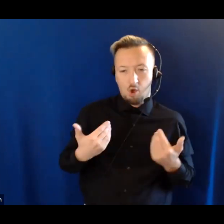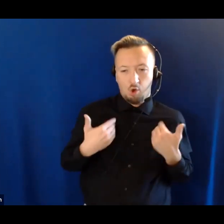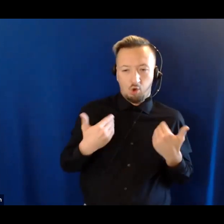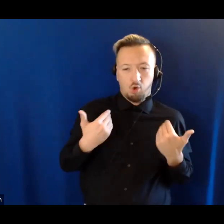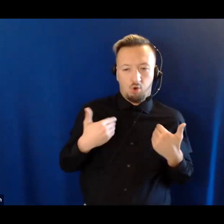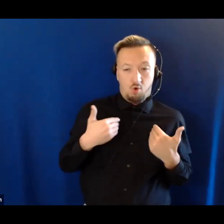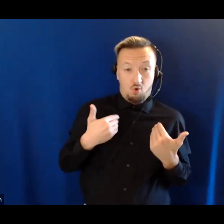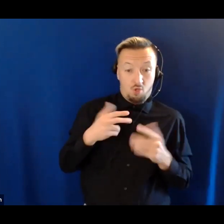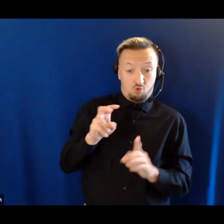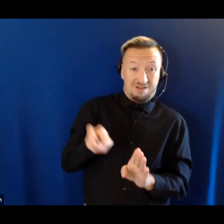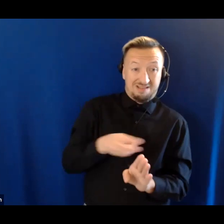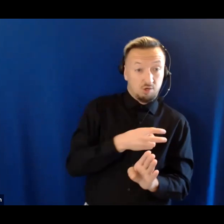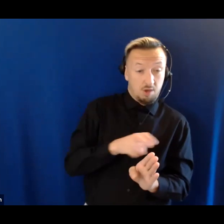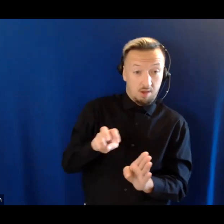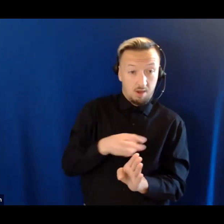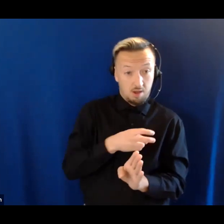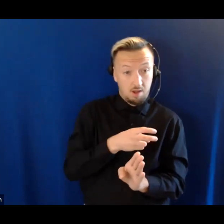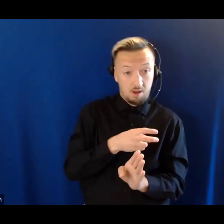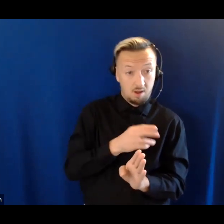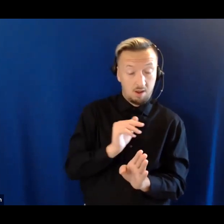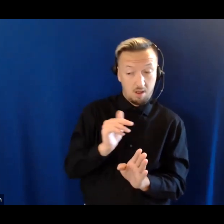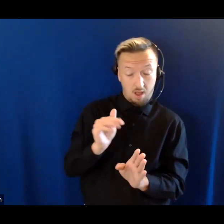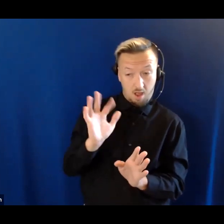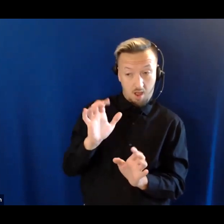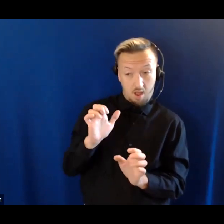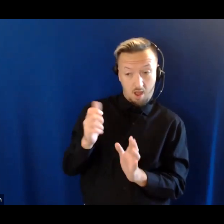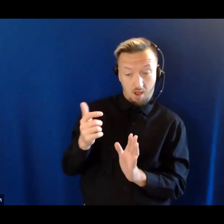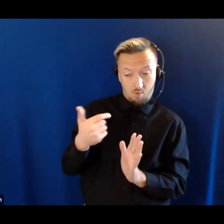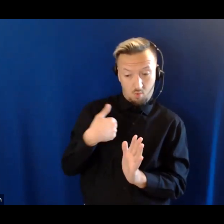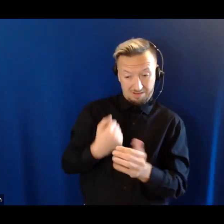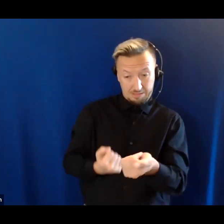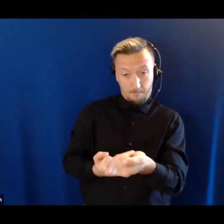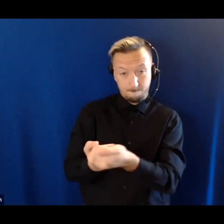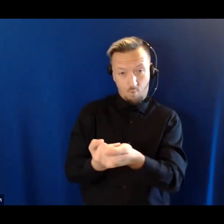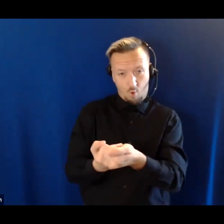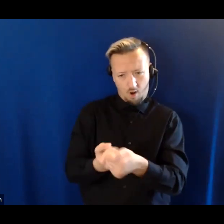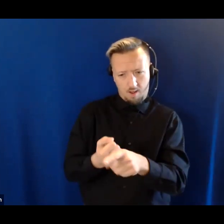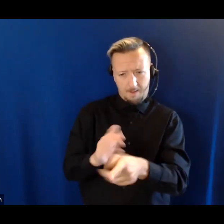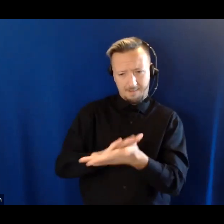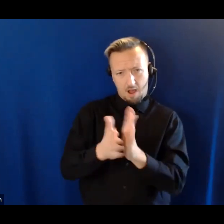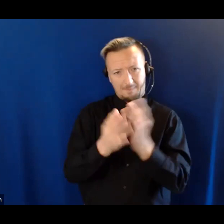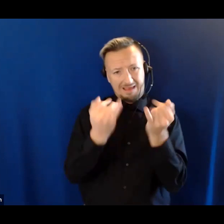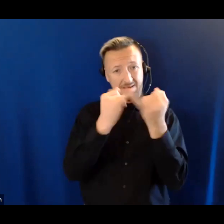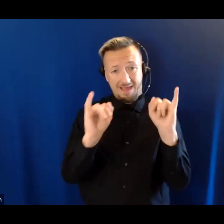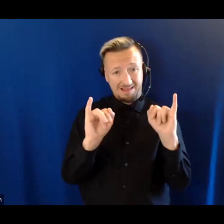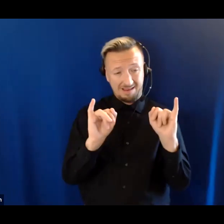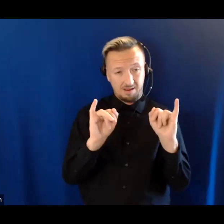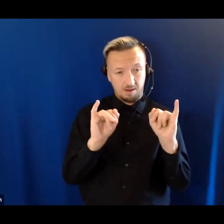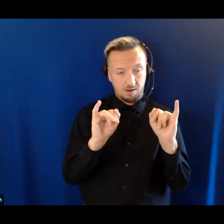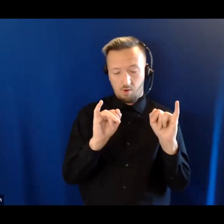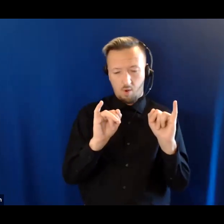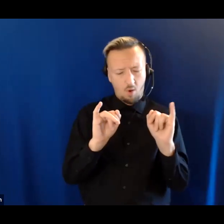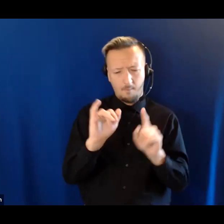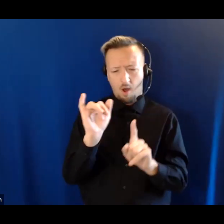it wasn't about how to support someone being independent in the community. It was what supports they needed